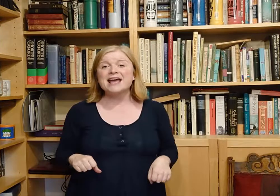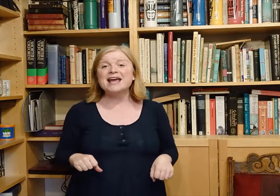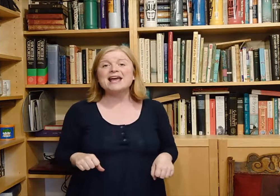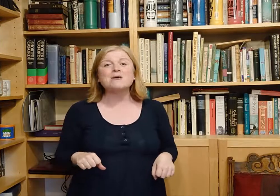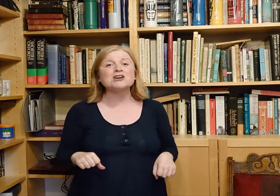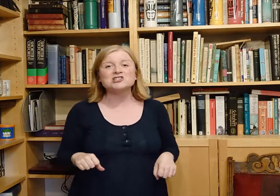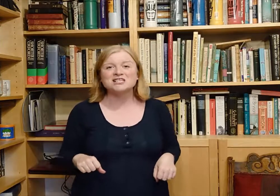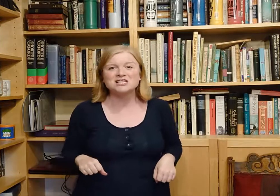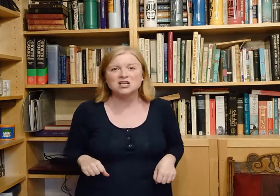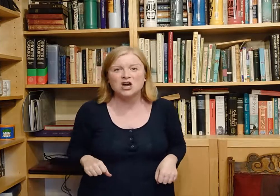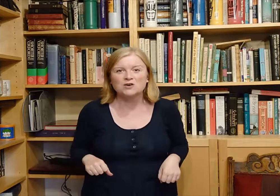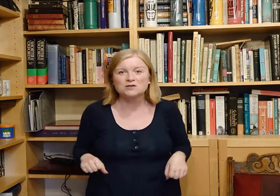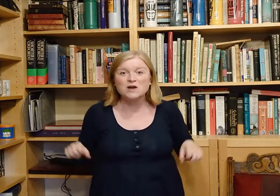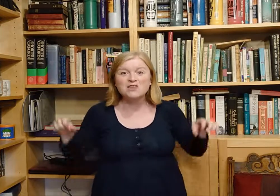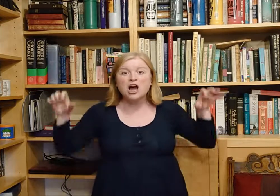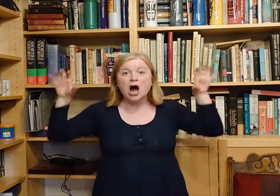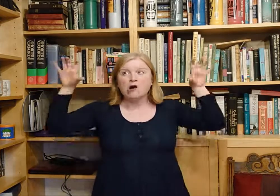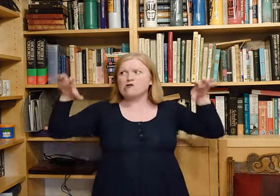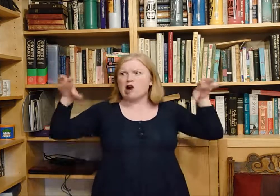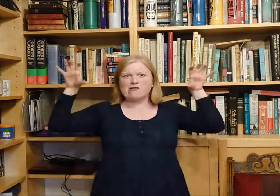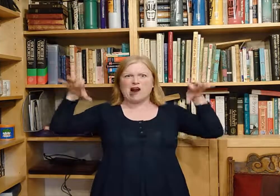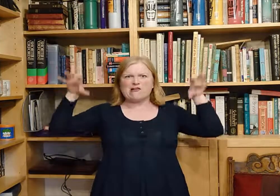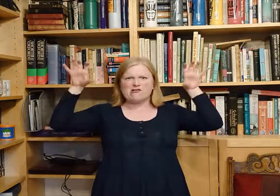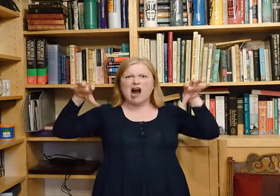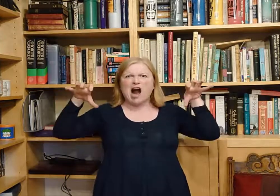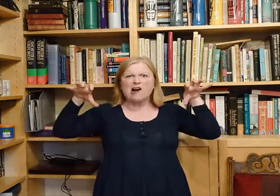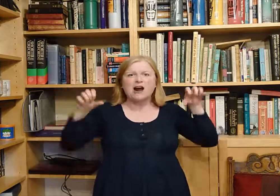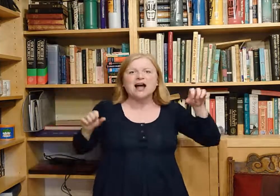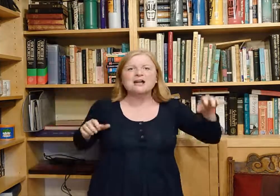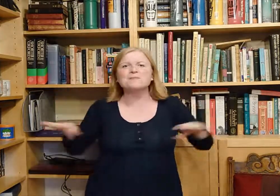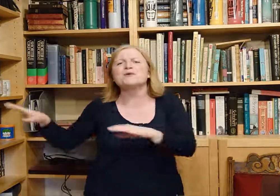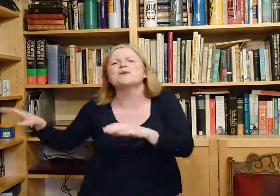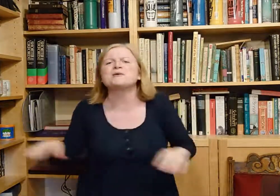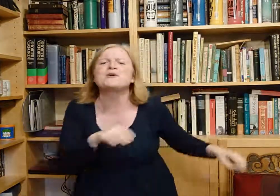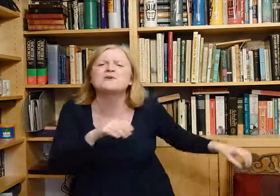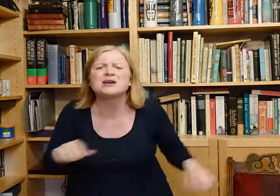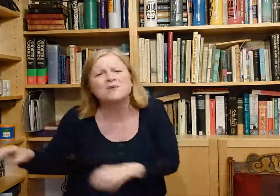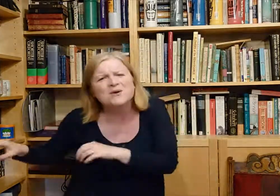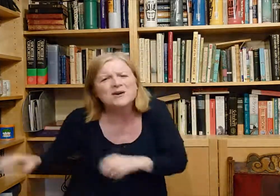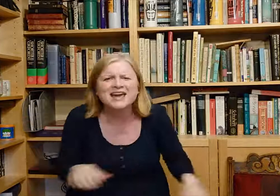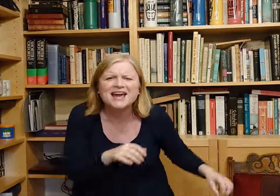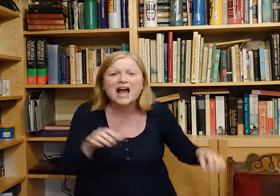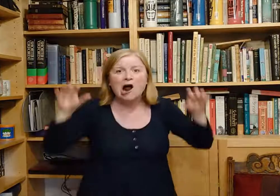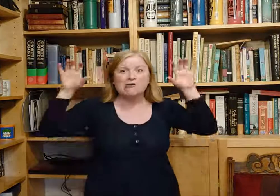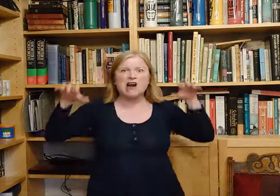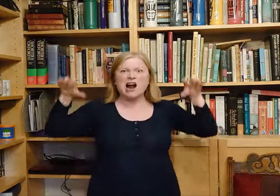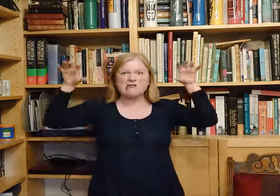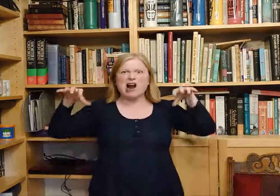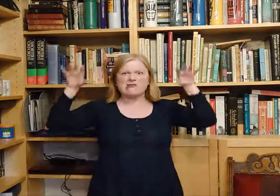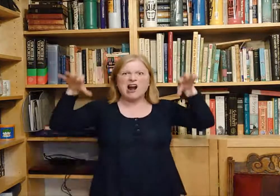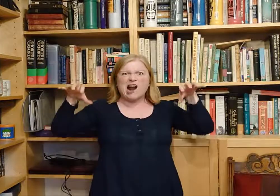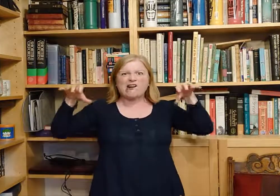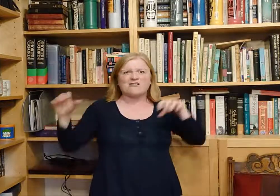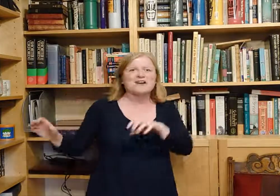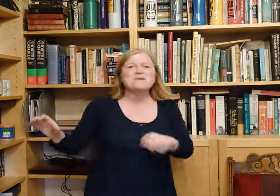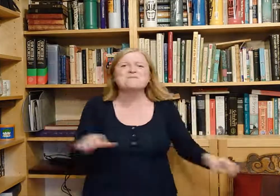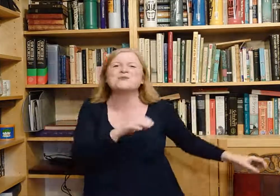he washes his clothes, with a rah, rah, rah, and a boogie, woogie, woogie, rah, rah, rah,